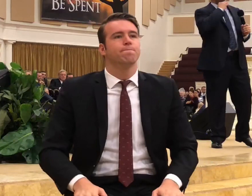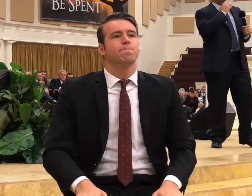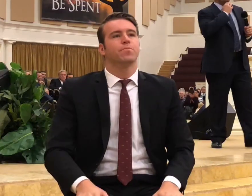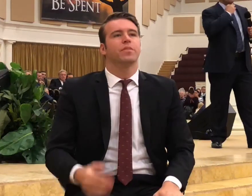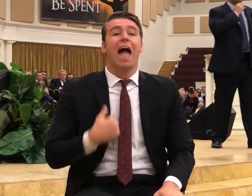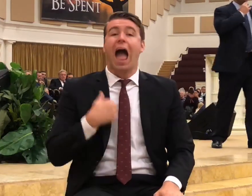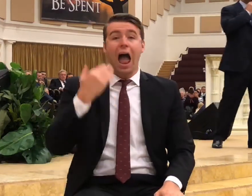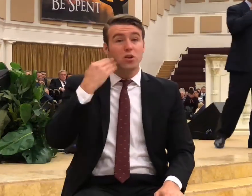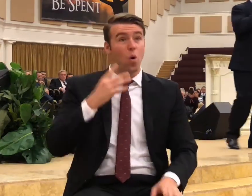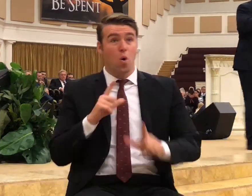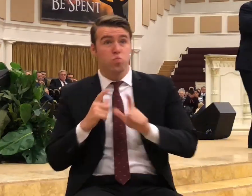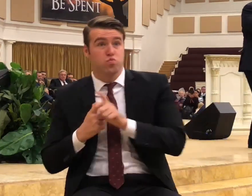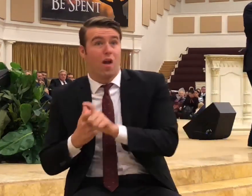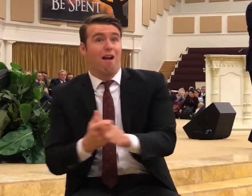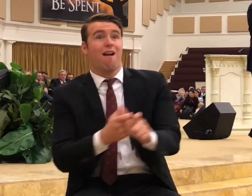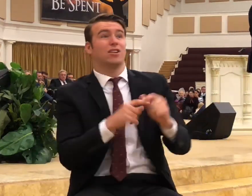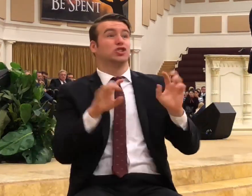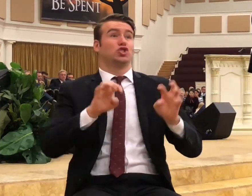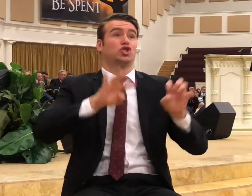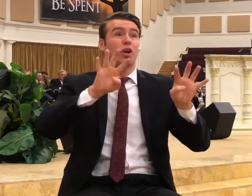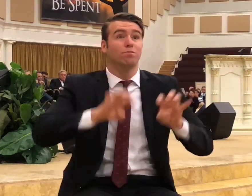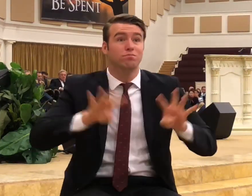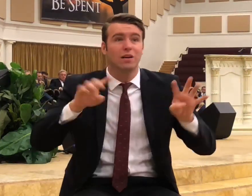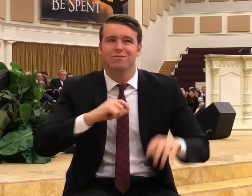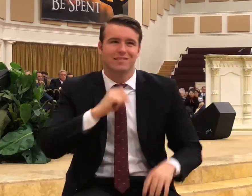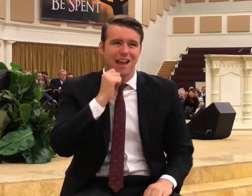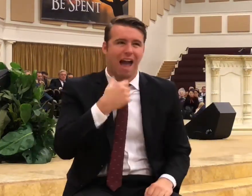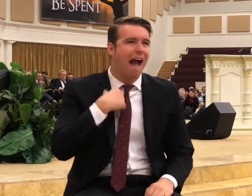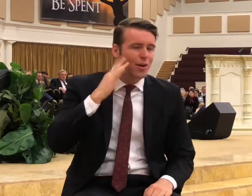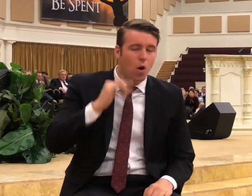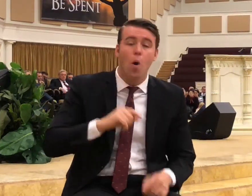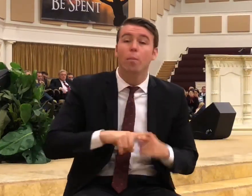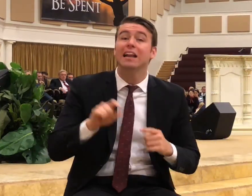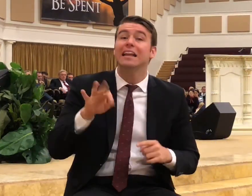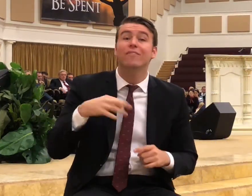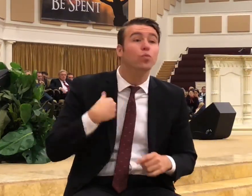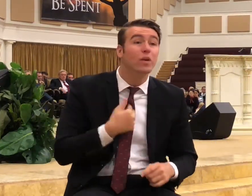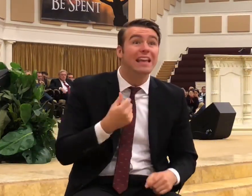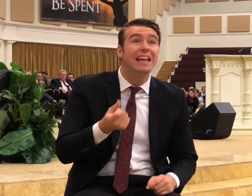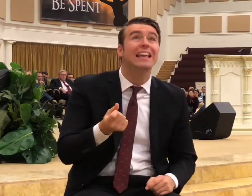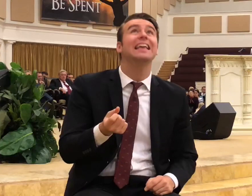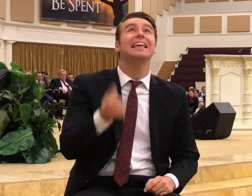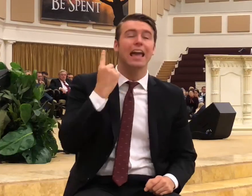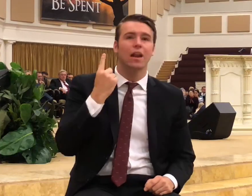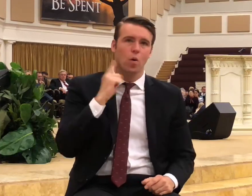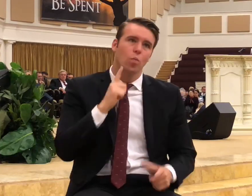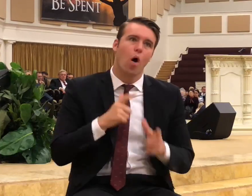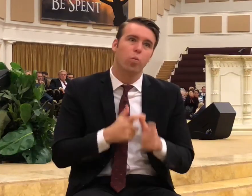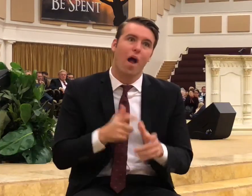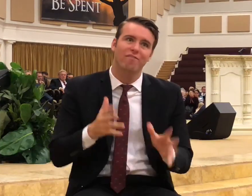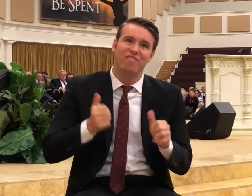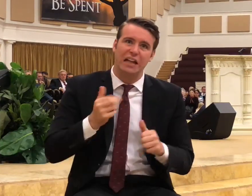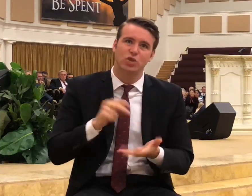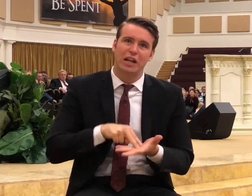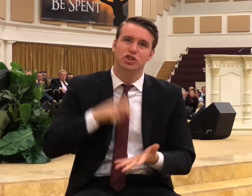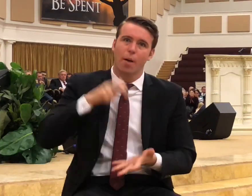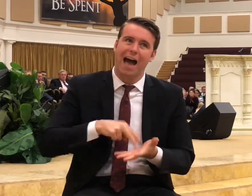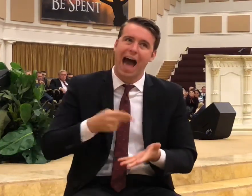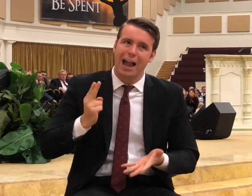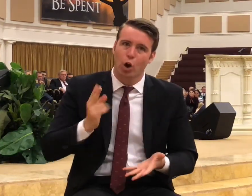I know we're not running, we're not jumping. But if we get this, we'll run a lot faster, jump a lot higher.